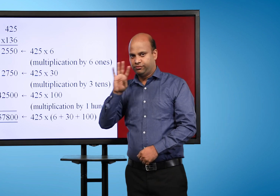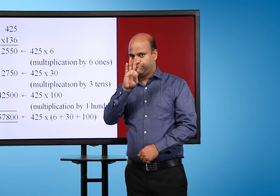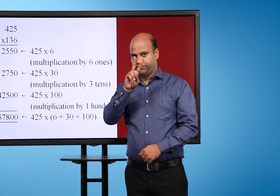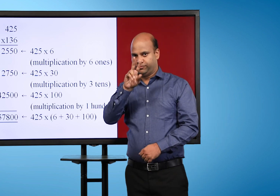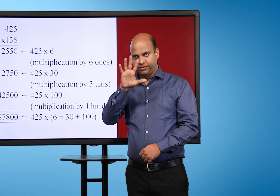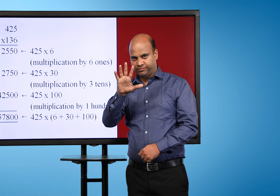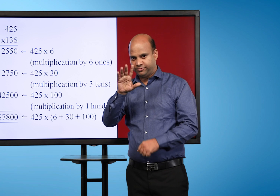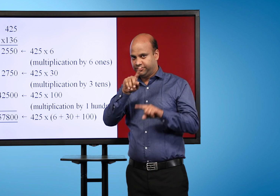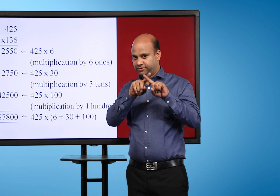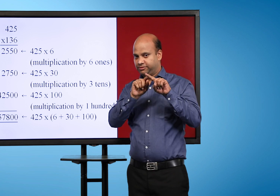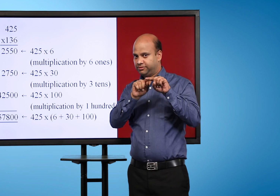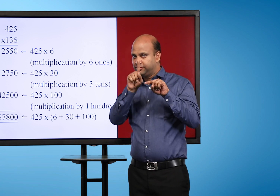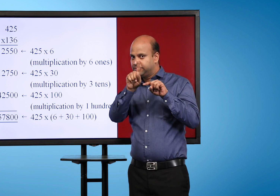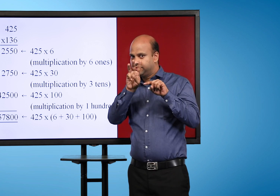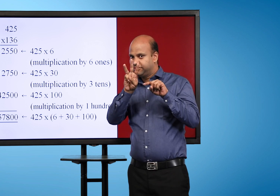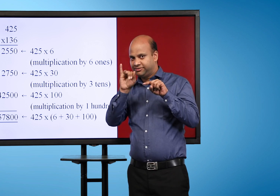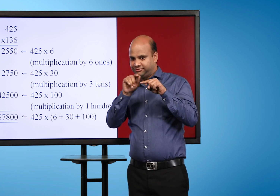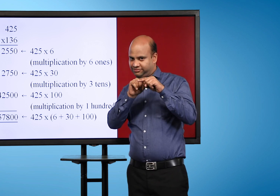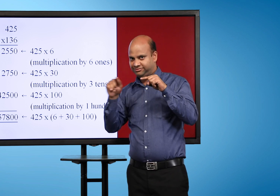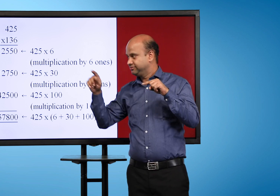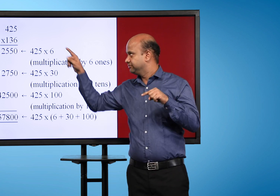$425 multiplied by 136 is equal to